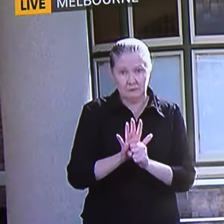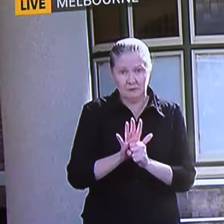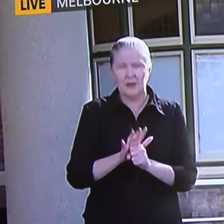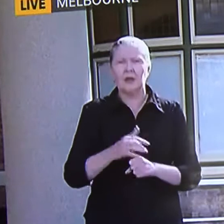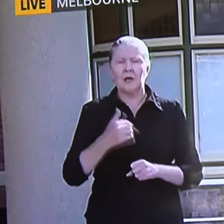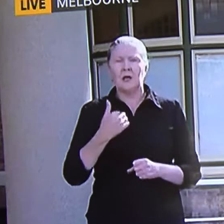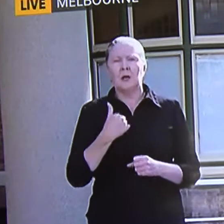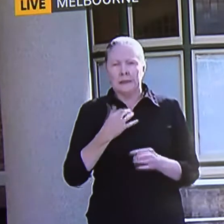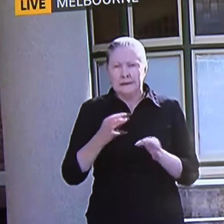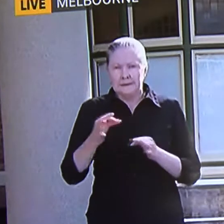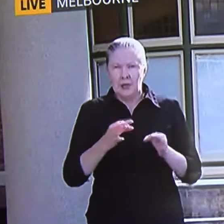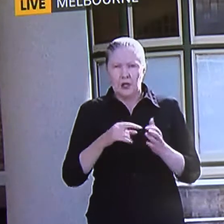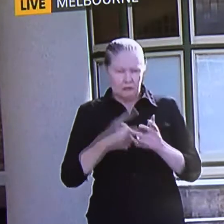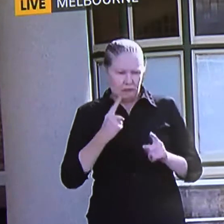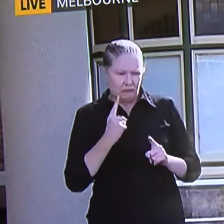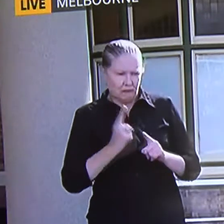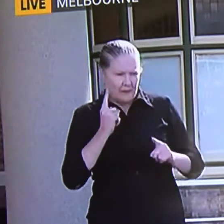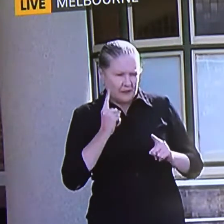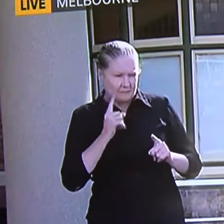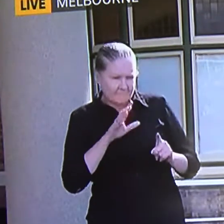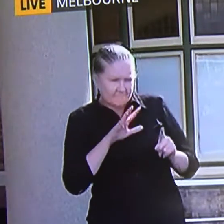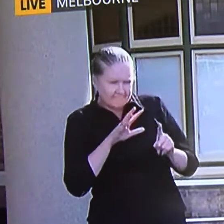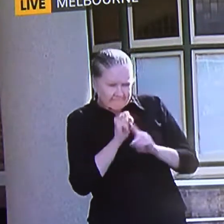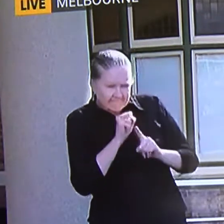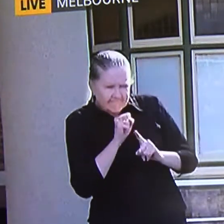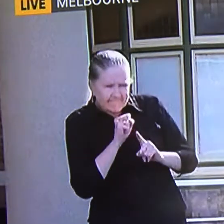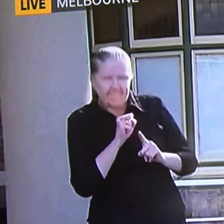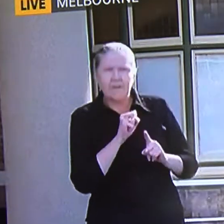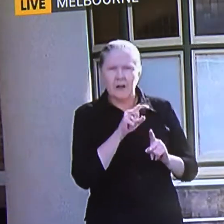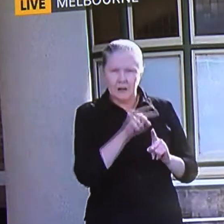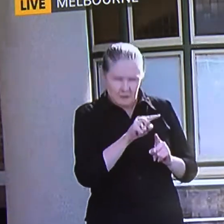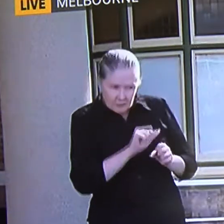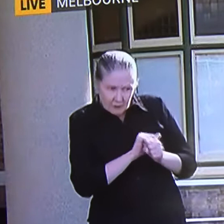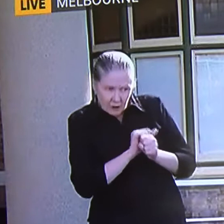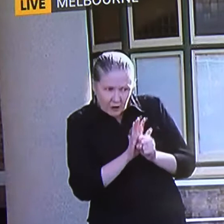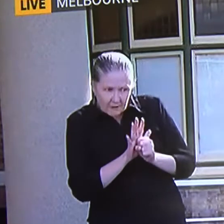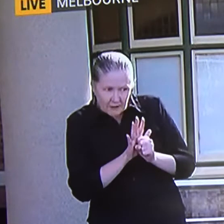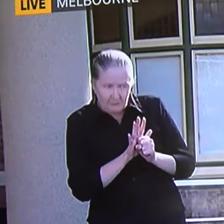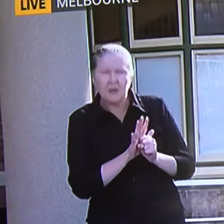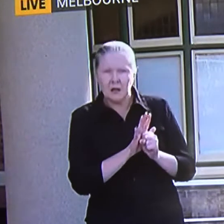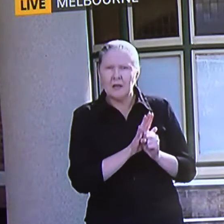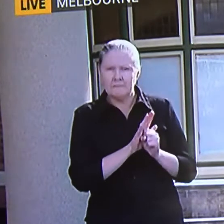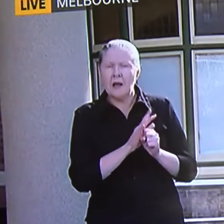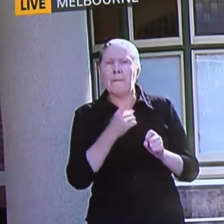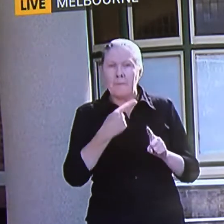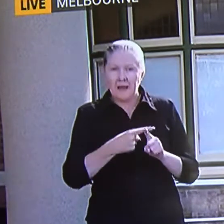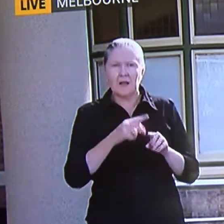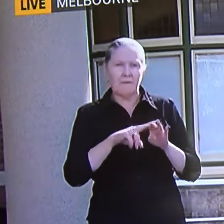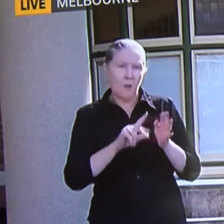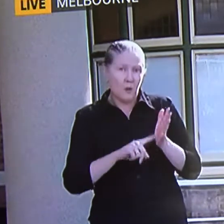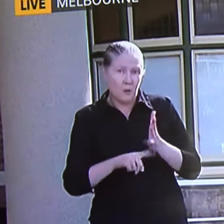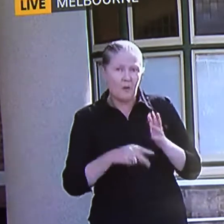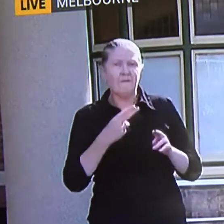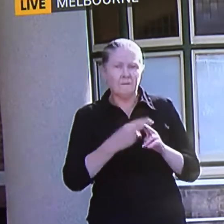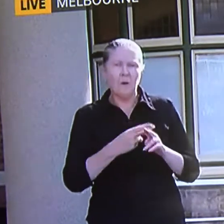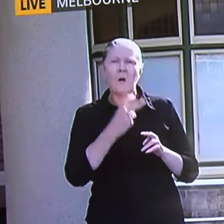use rapid point-of-care tests to diagnose COVID-19 as well as influenza in aged